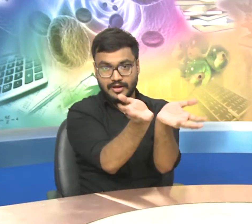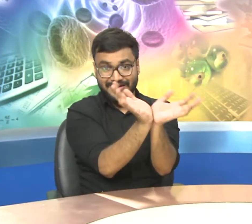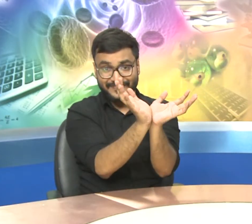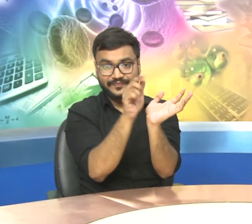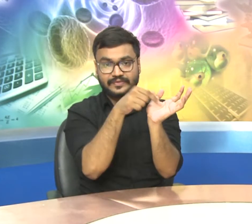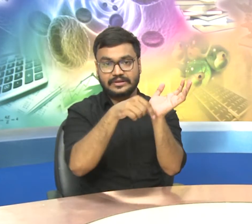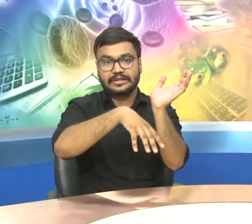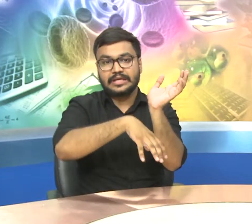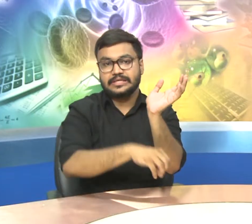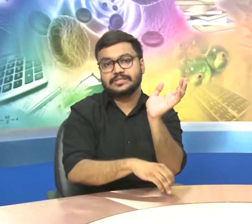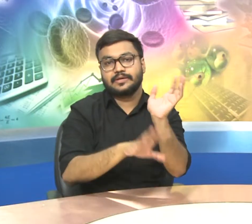For example,